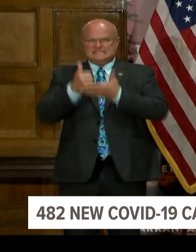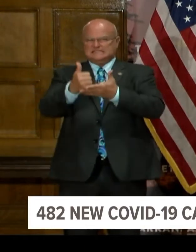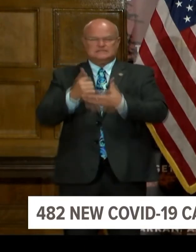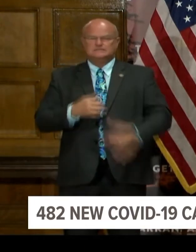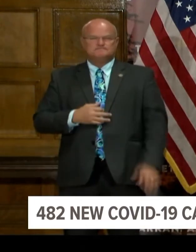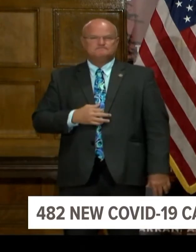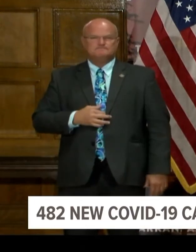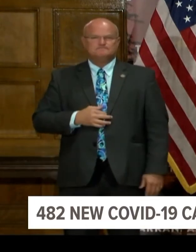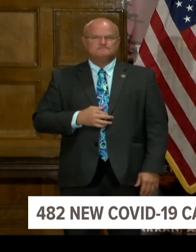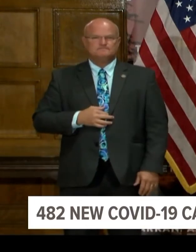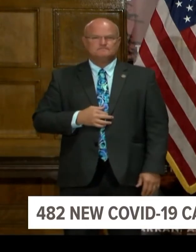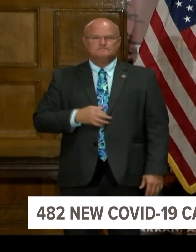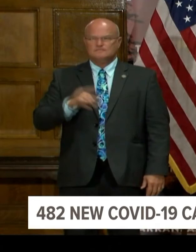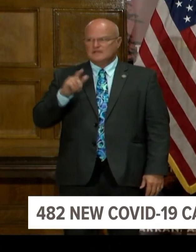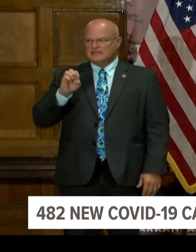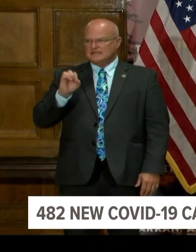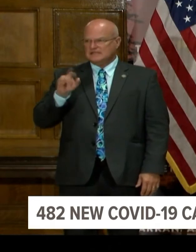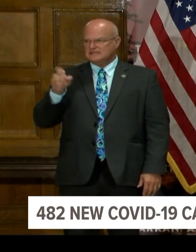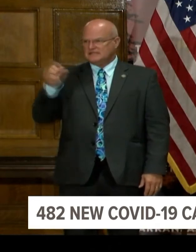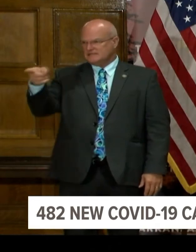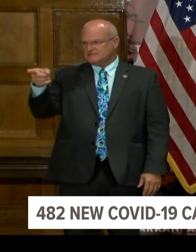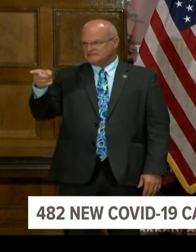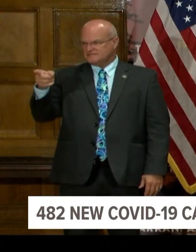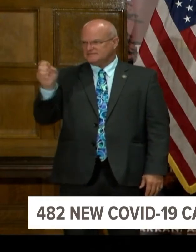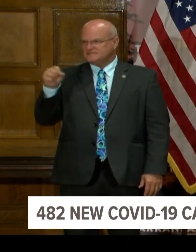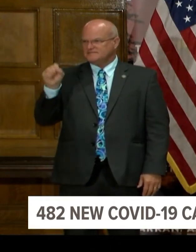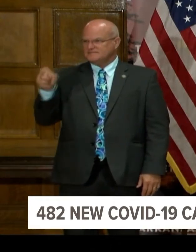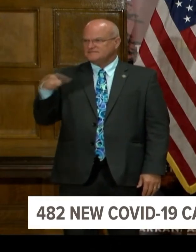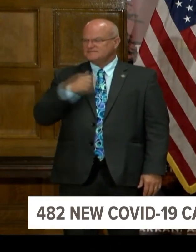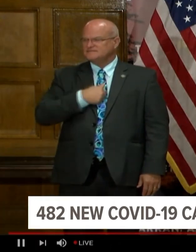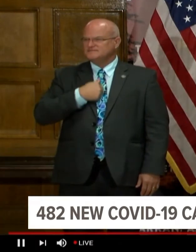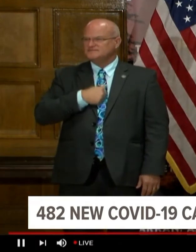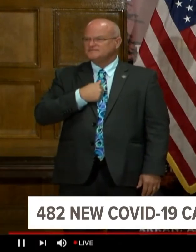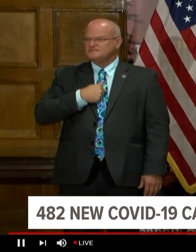assistance. Leslie, did you have a question? Oh, yeah, I'm sorry.